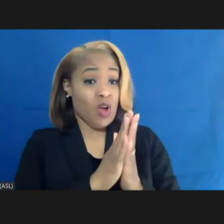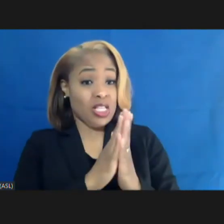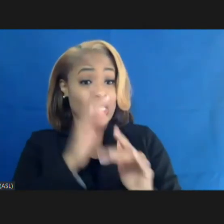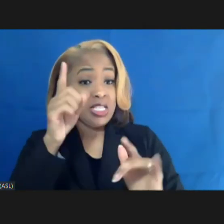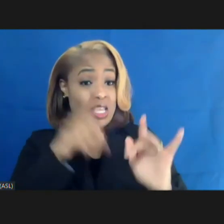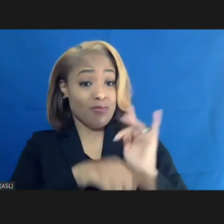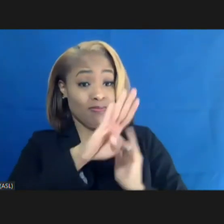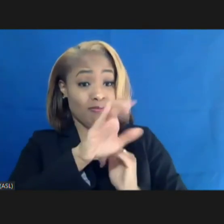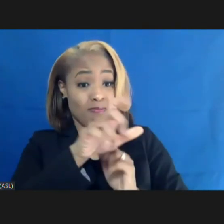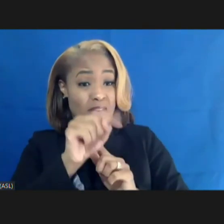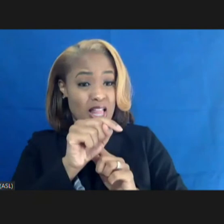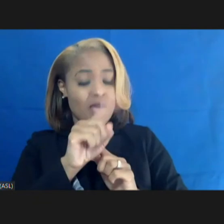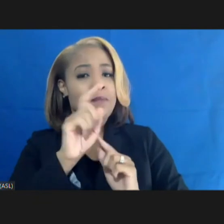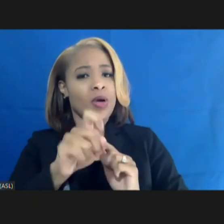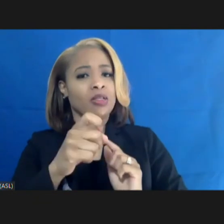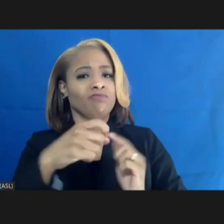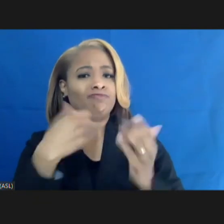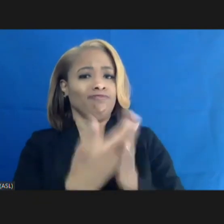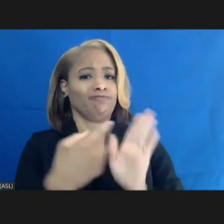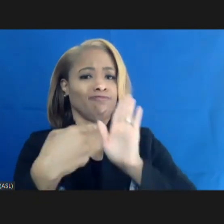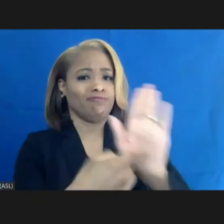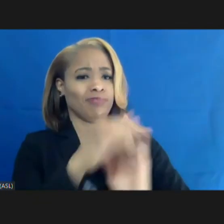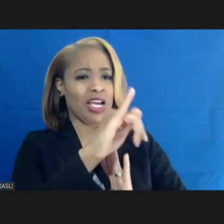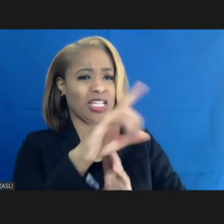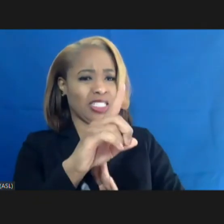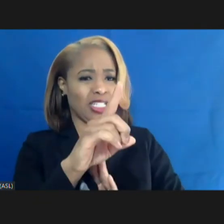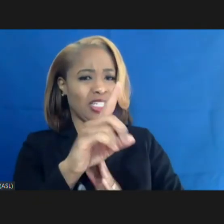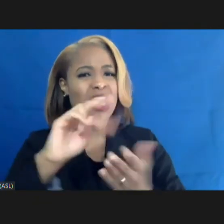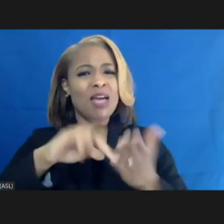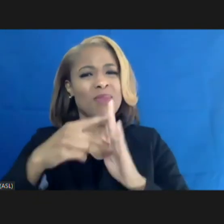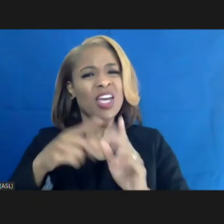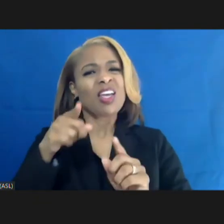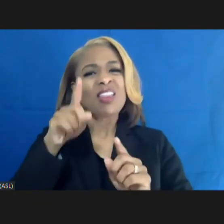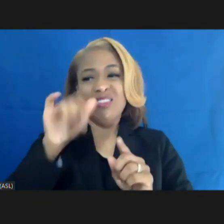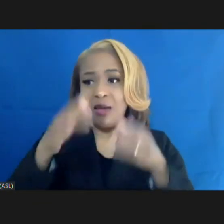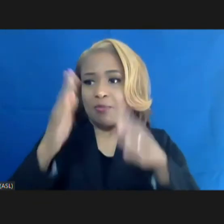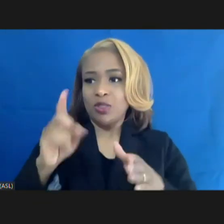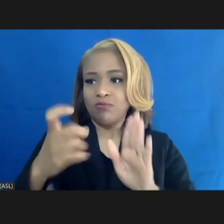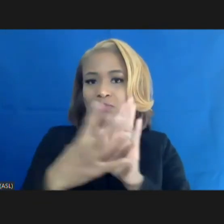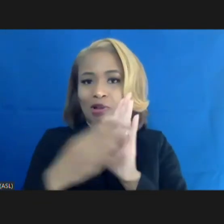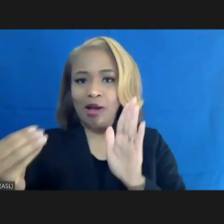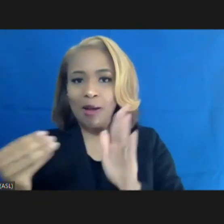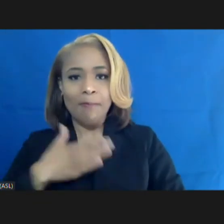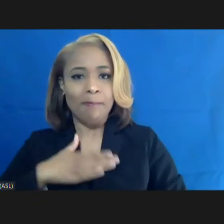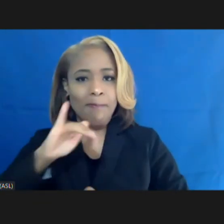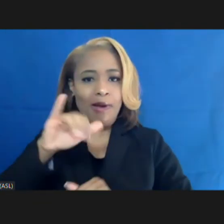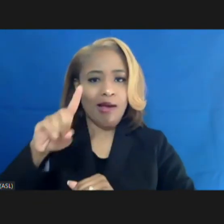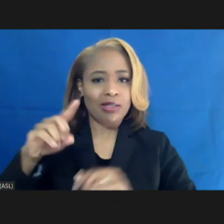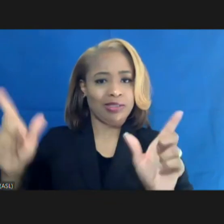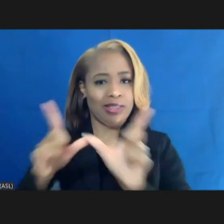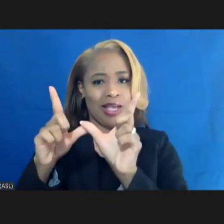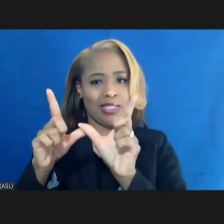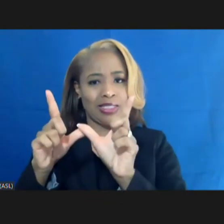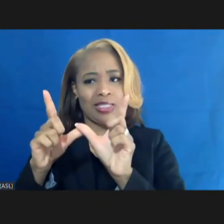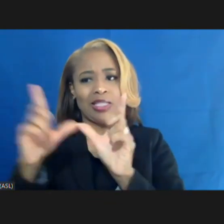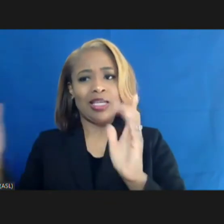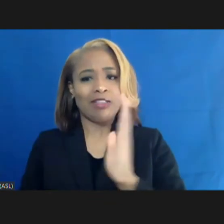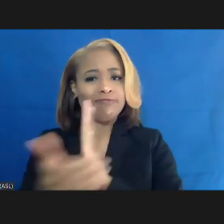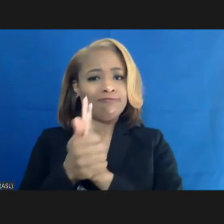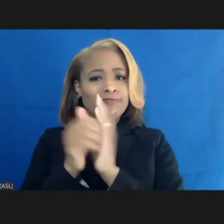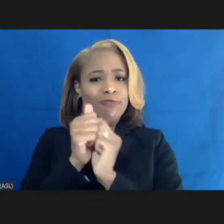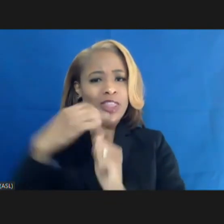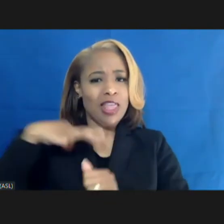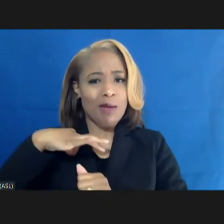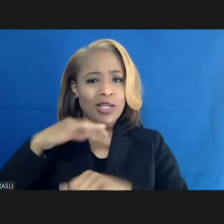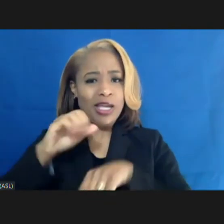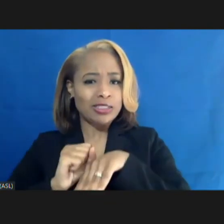absentee ballot, meaning that absentee voters would need to make a photocopy of their license and send that along with the application for